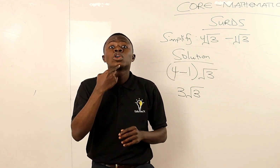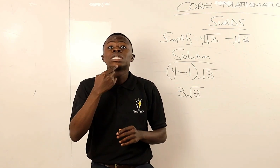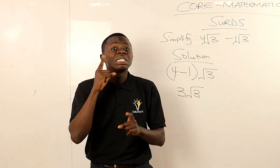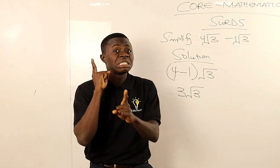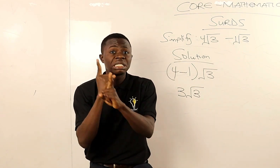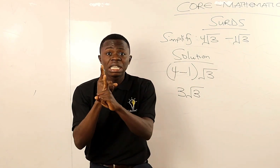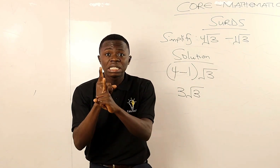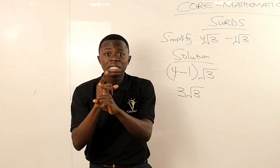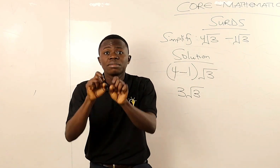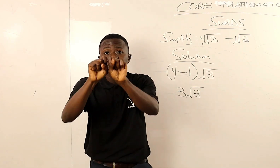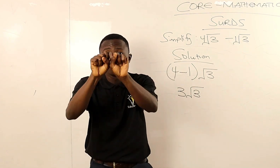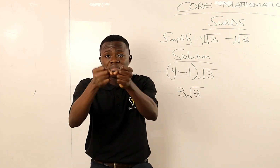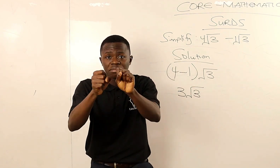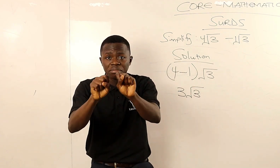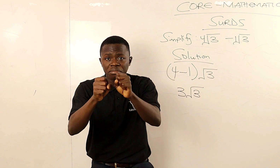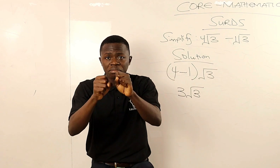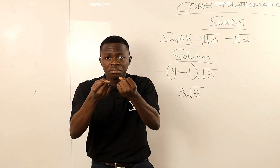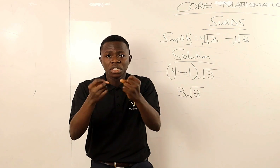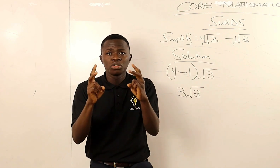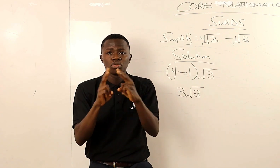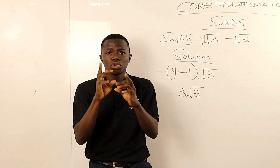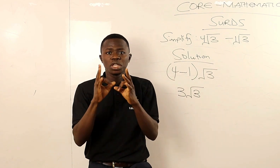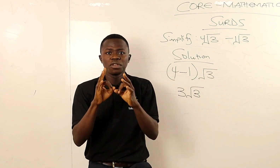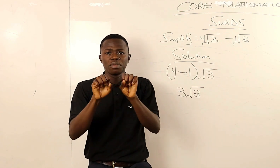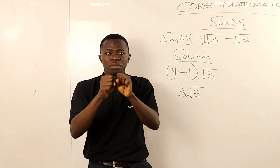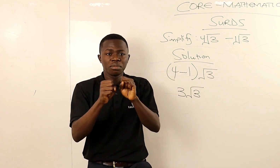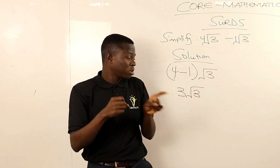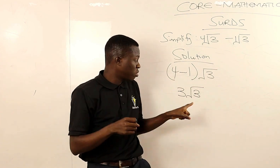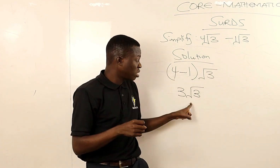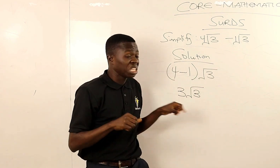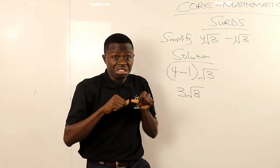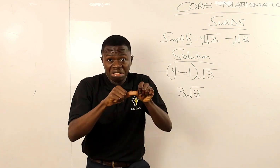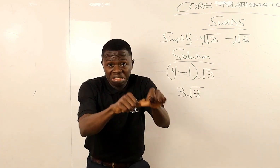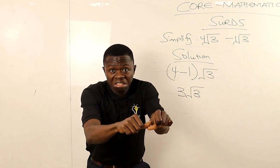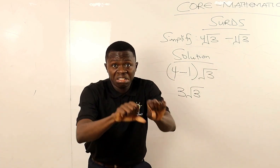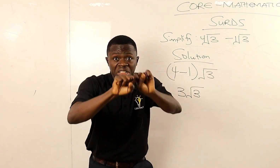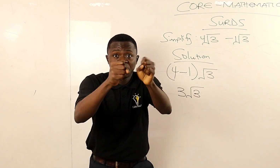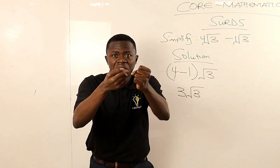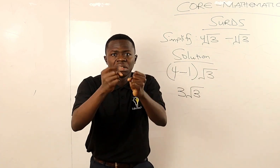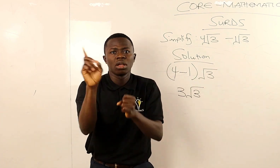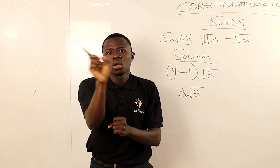the answer that we already have is already simplified. So we leave our answer like that.